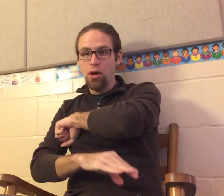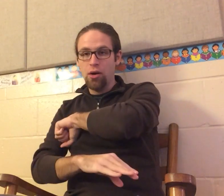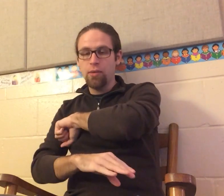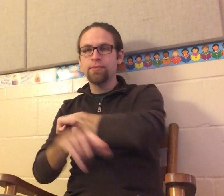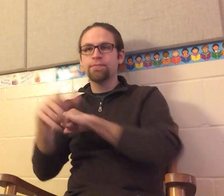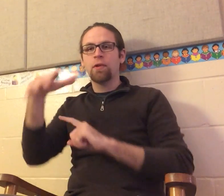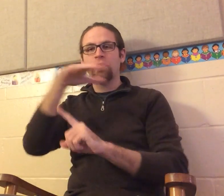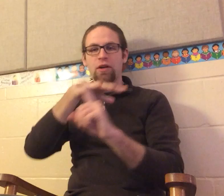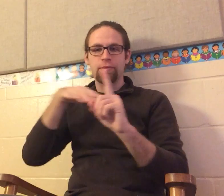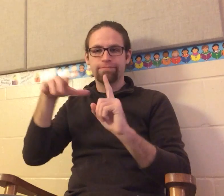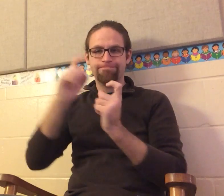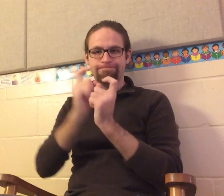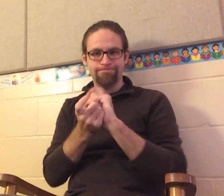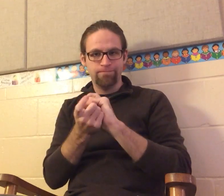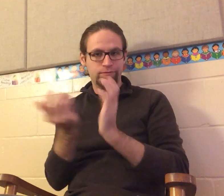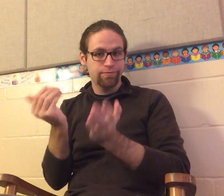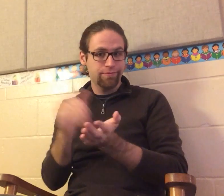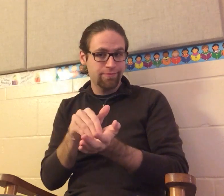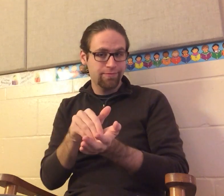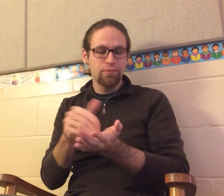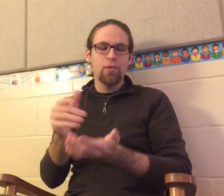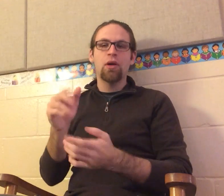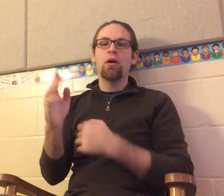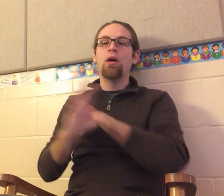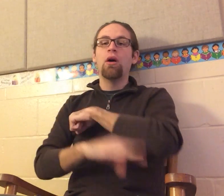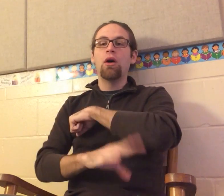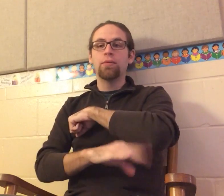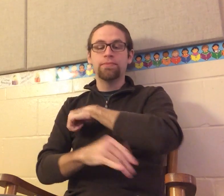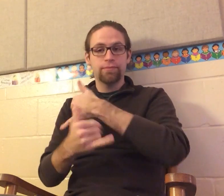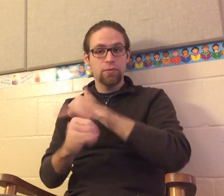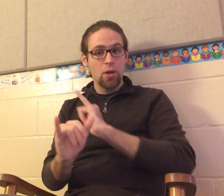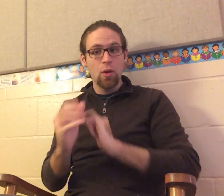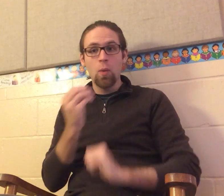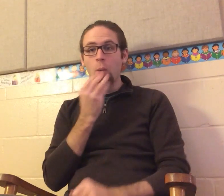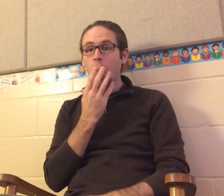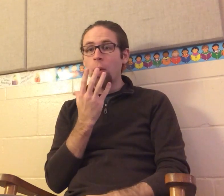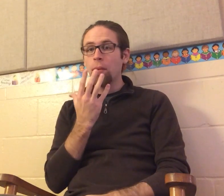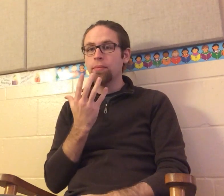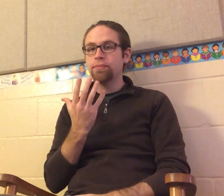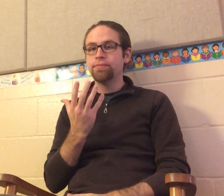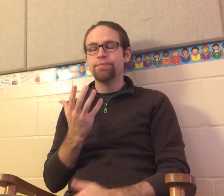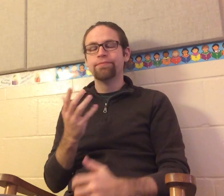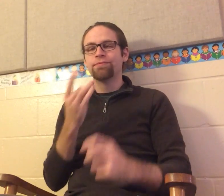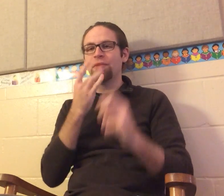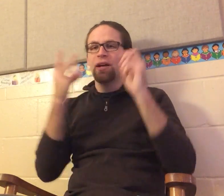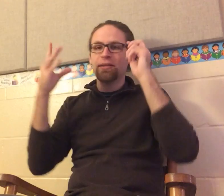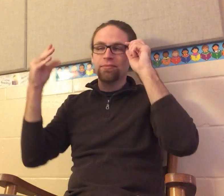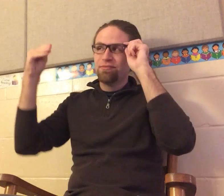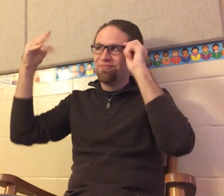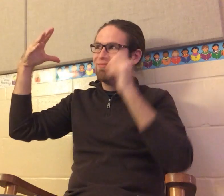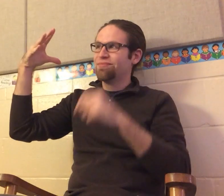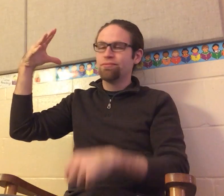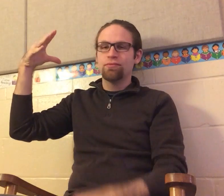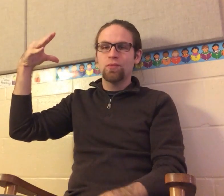again. In autumn, while it is still warm, light from the sun is not as intense, and the growth